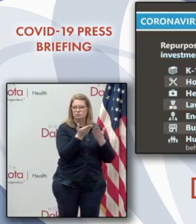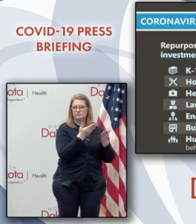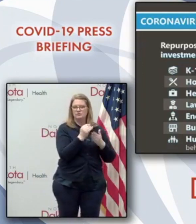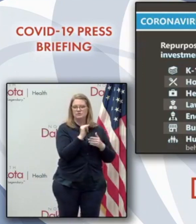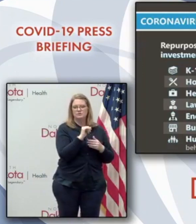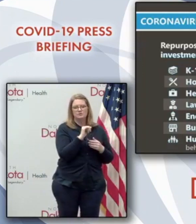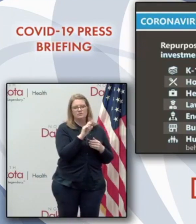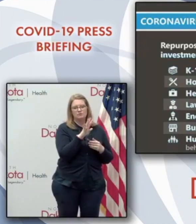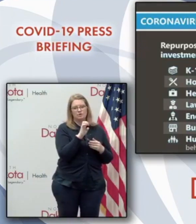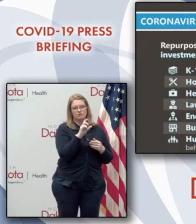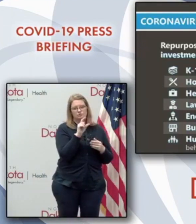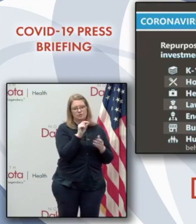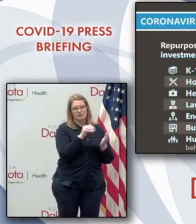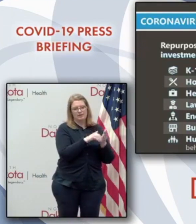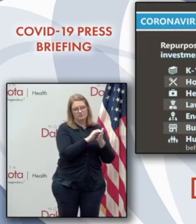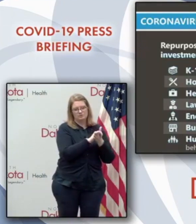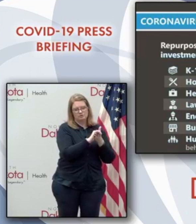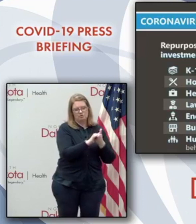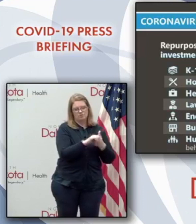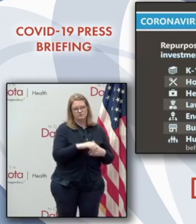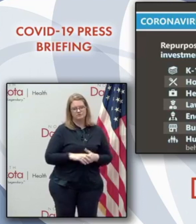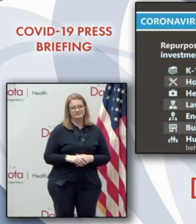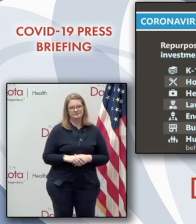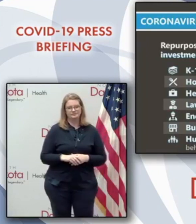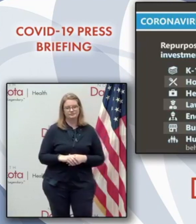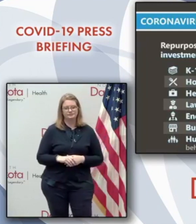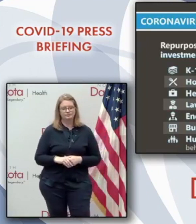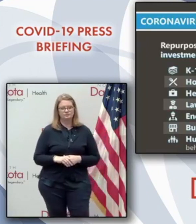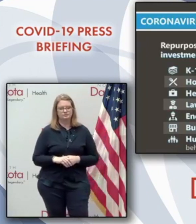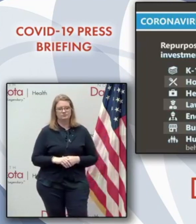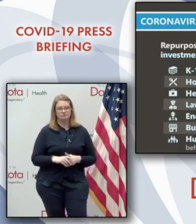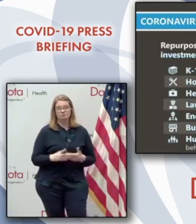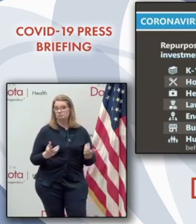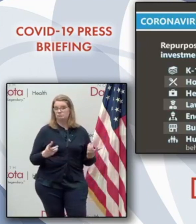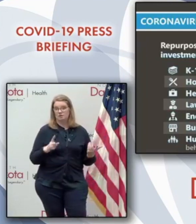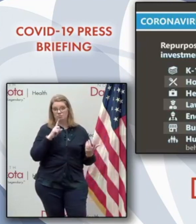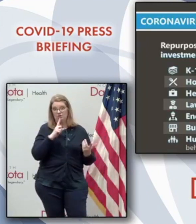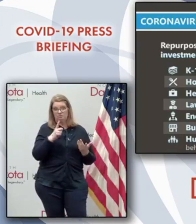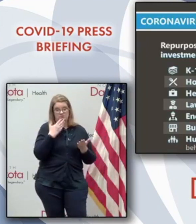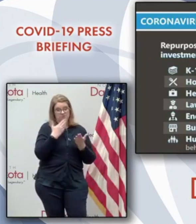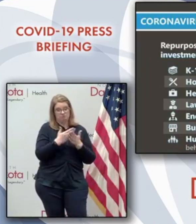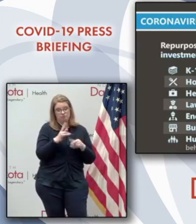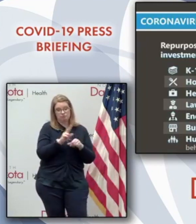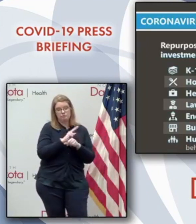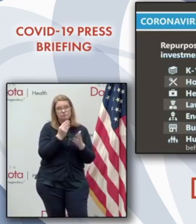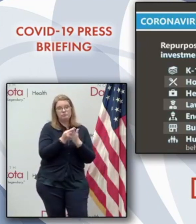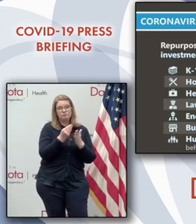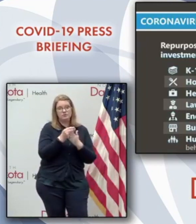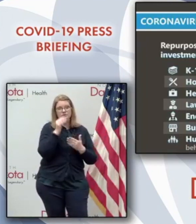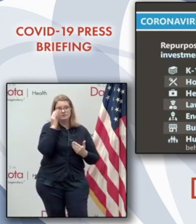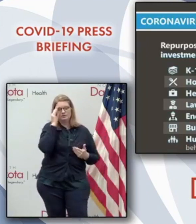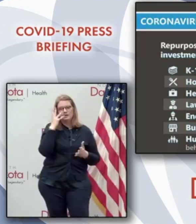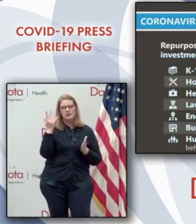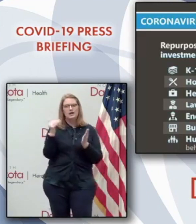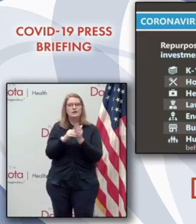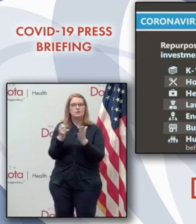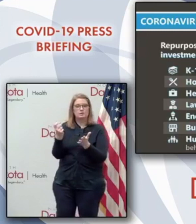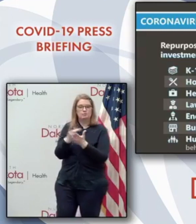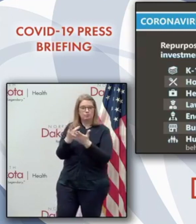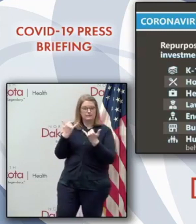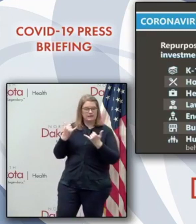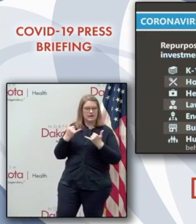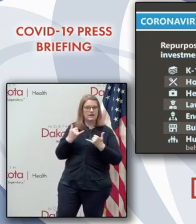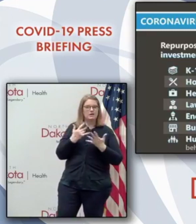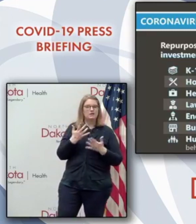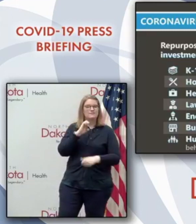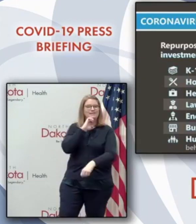$420,000. So again, those are all fantastic. And one of the other ones which was approved today for